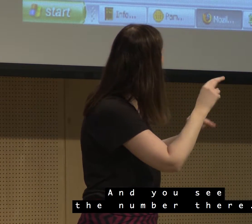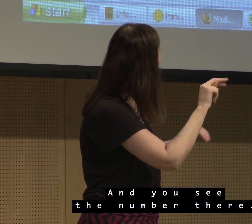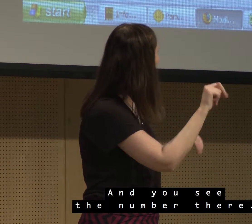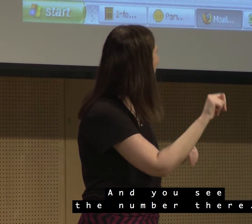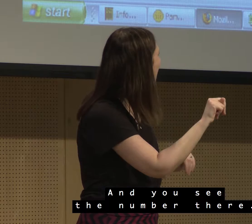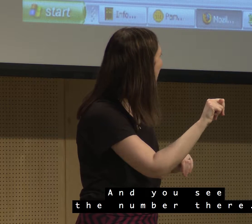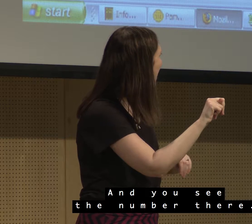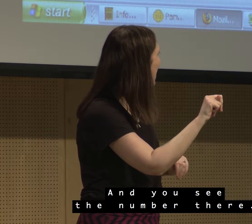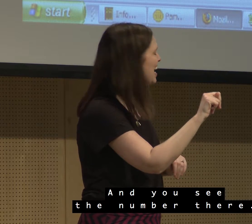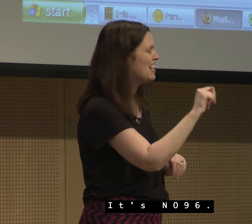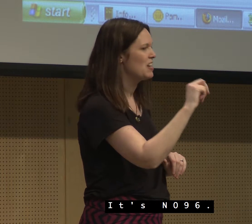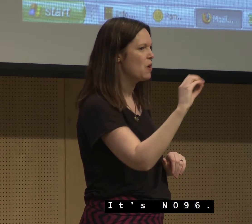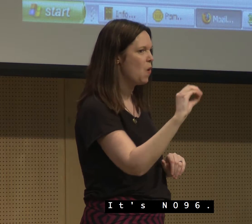And you see the number there, it's